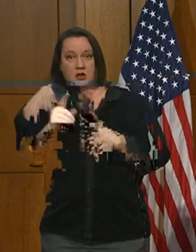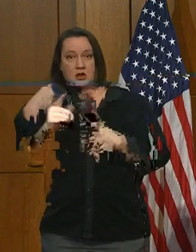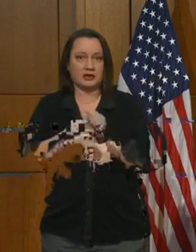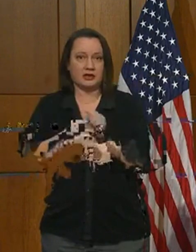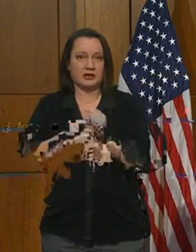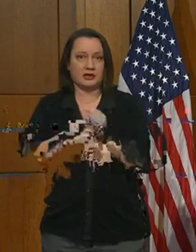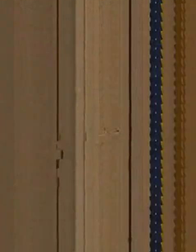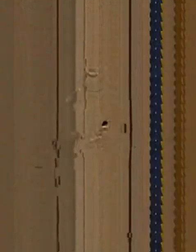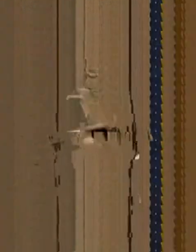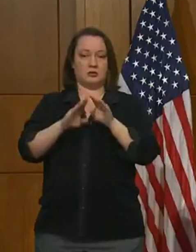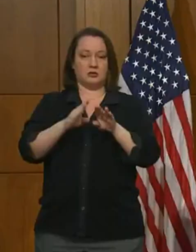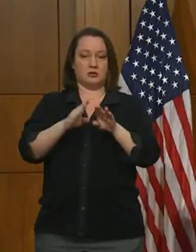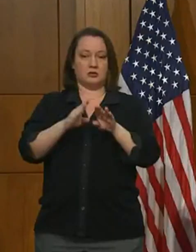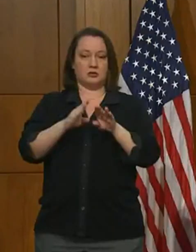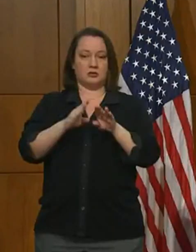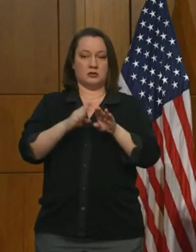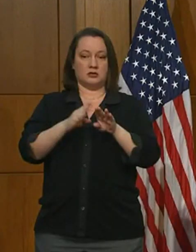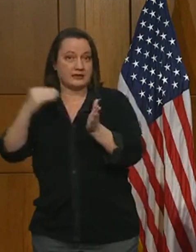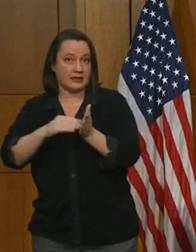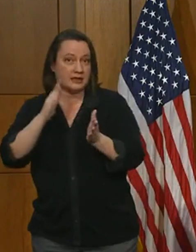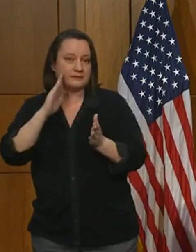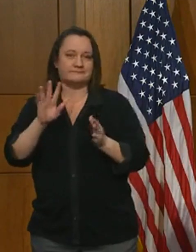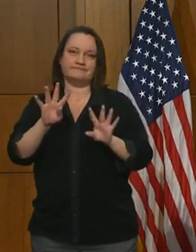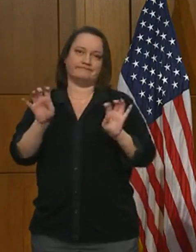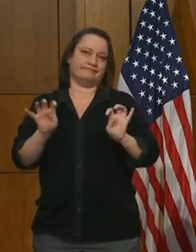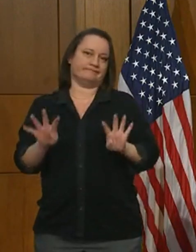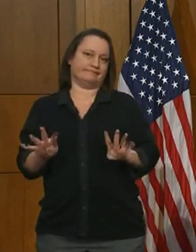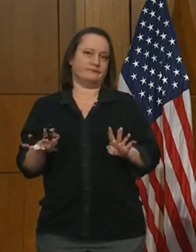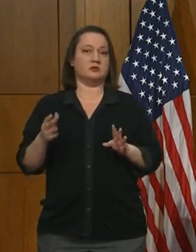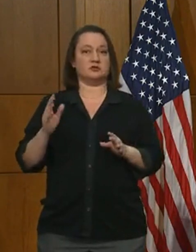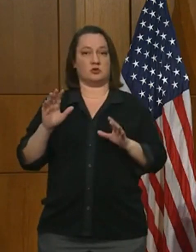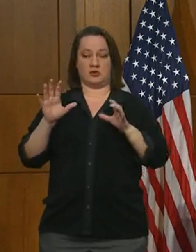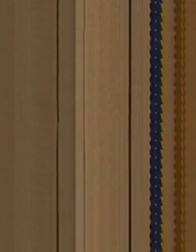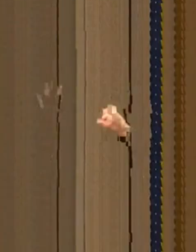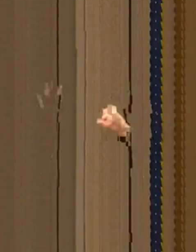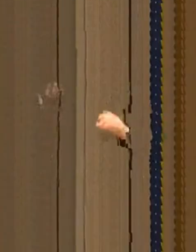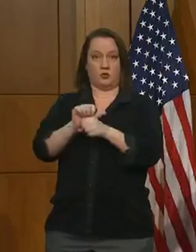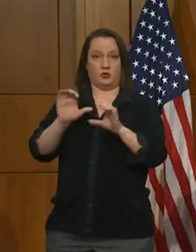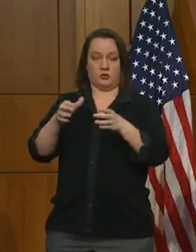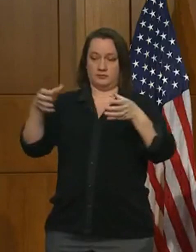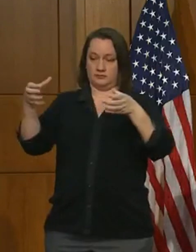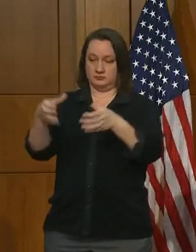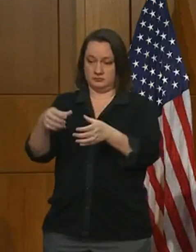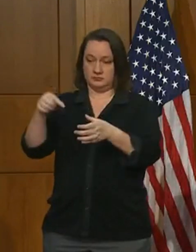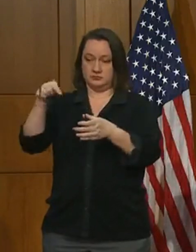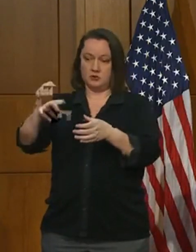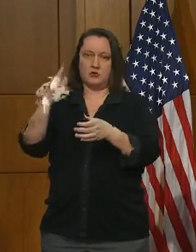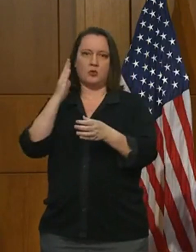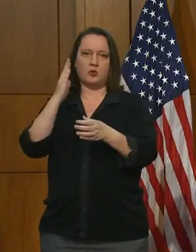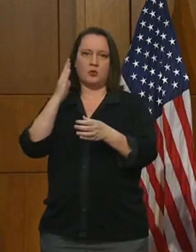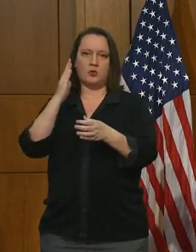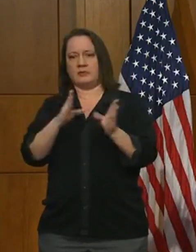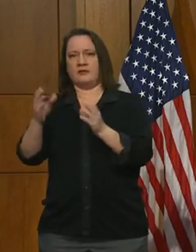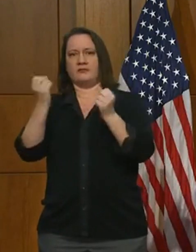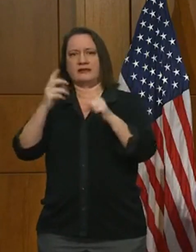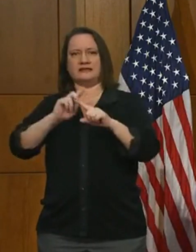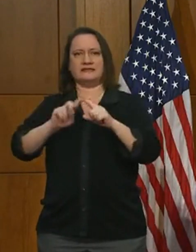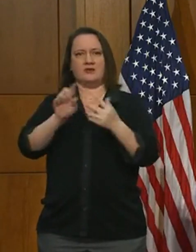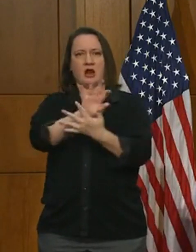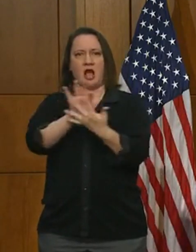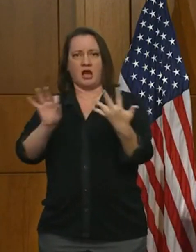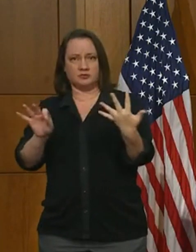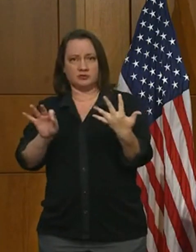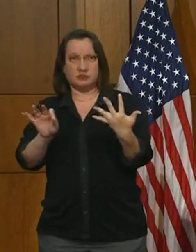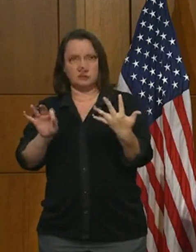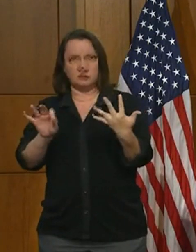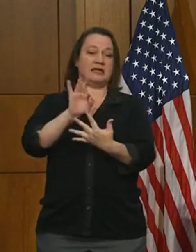I think a lot of this group moving forward, it will be looking at a lot of different options. If we are seeing the virus still here, then we're